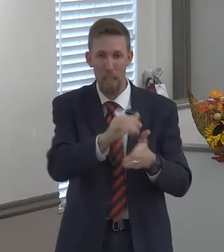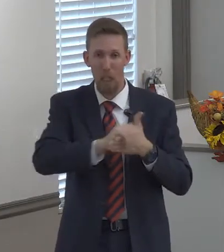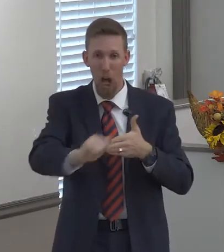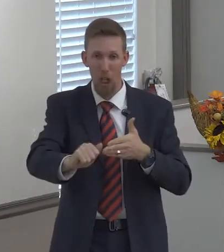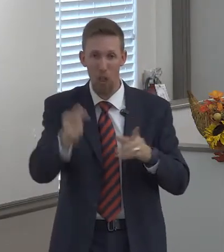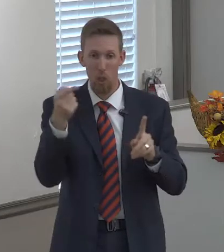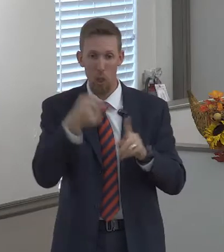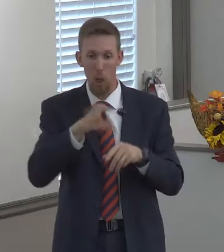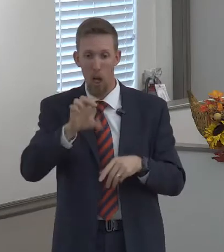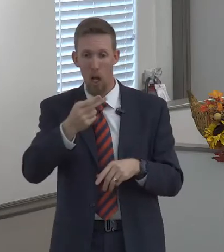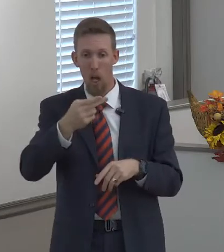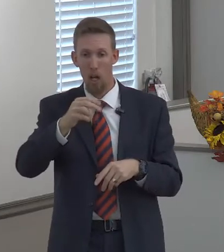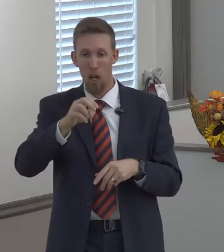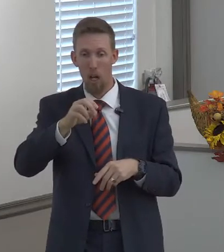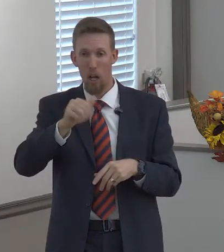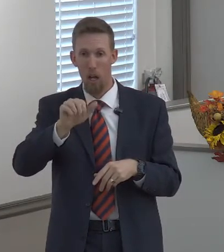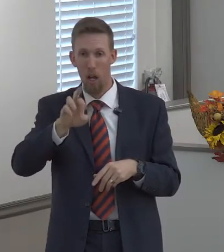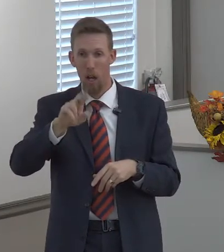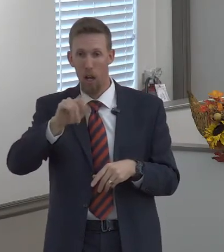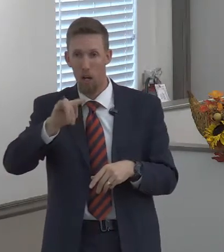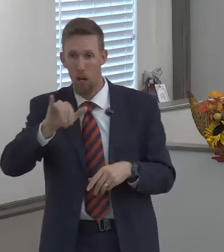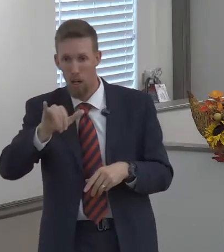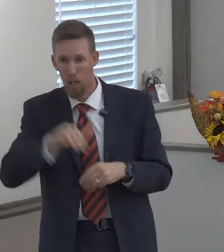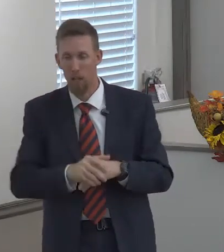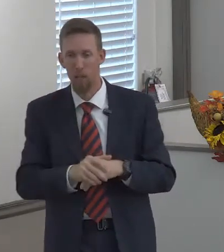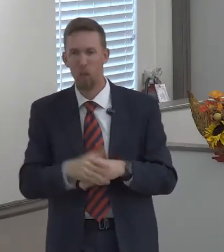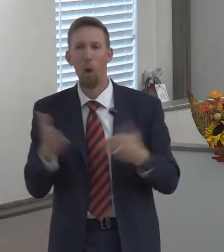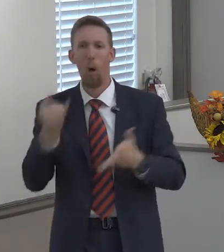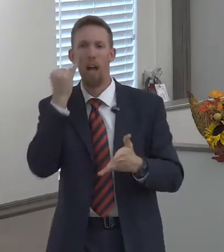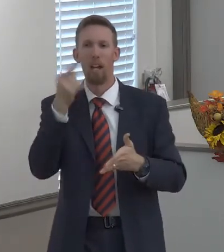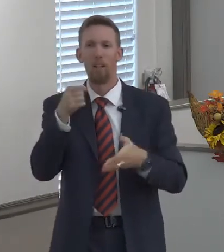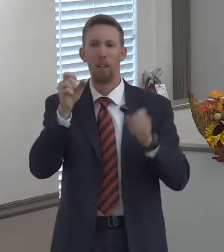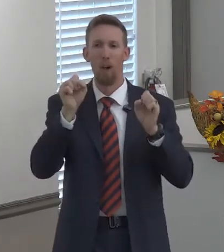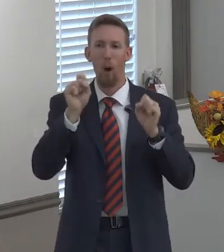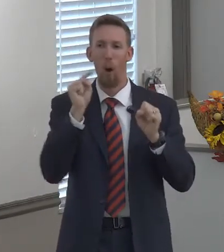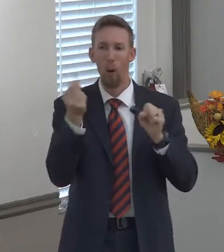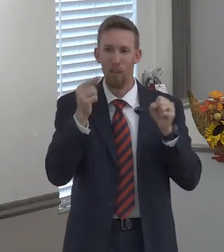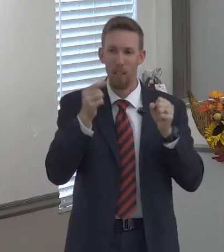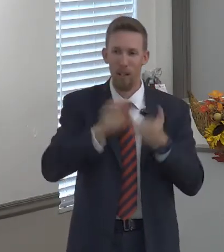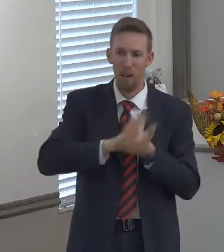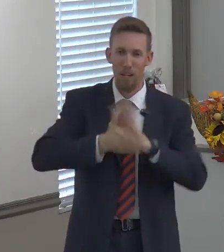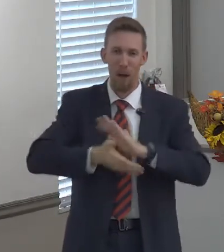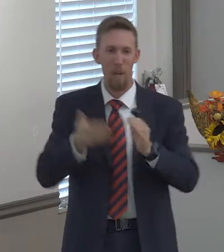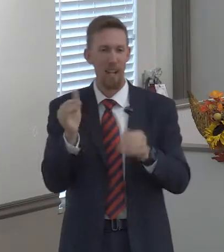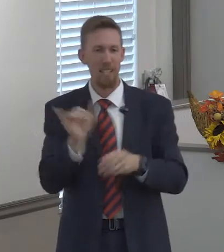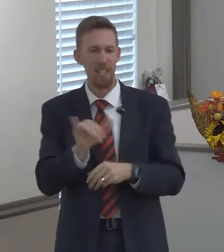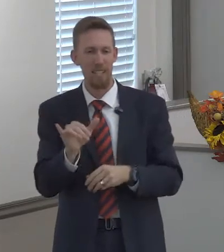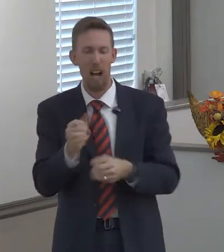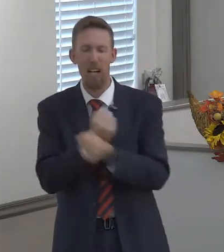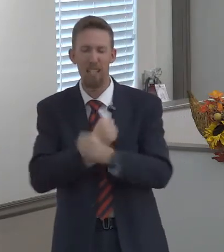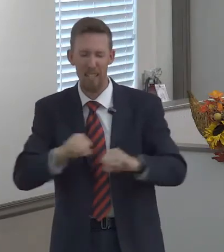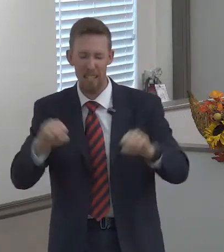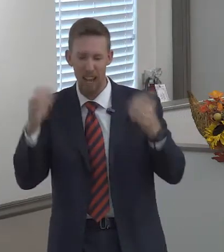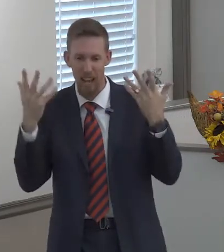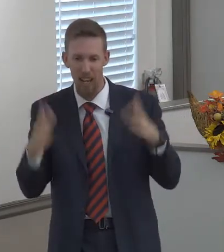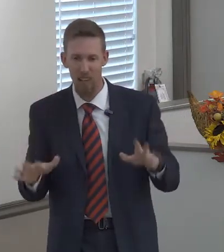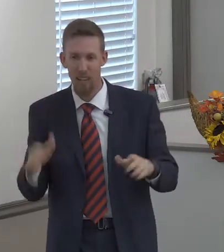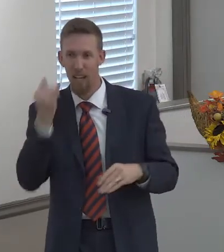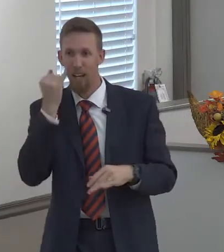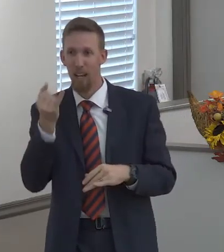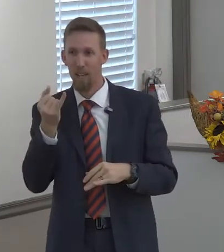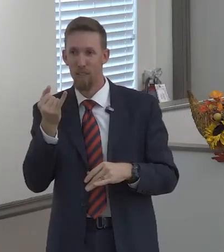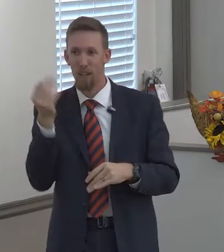verse 15, thanks be unto God for His unspeakable gift. Boy, it is, isn't it? And